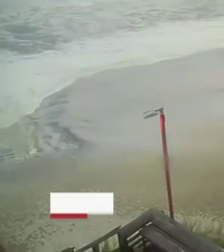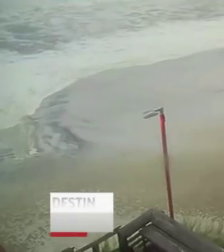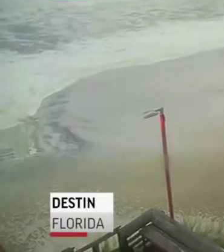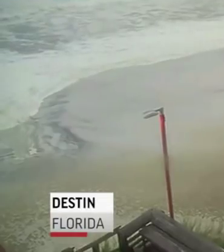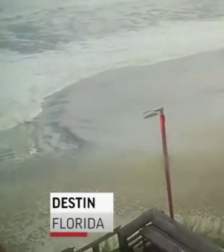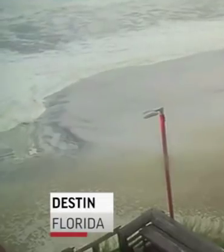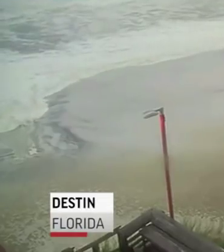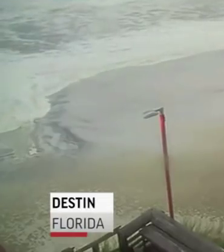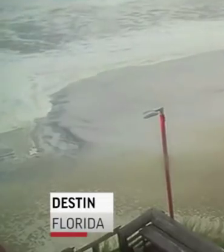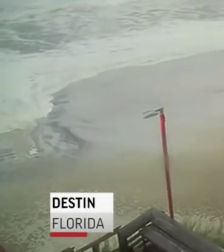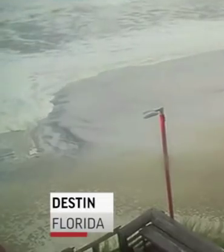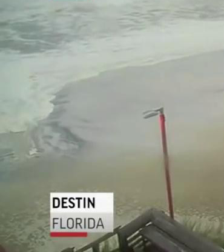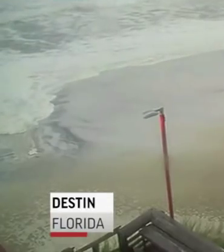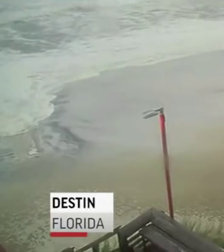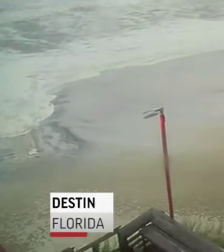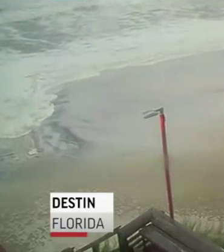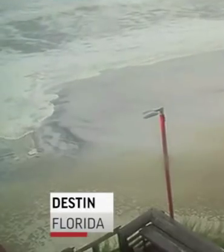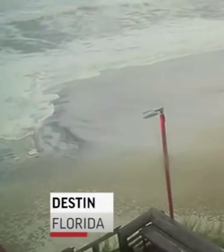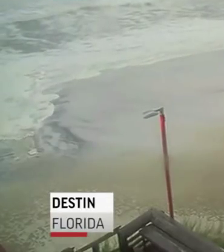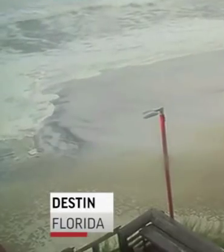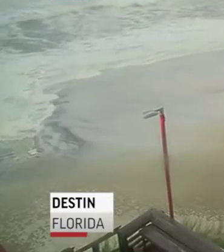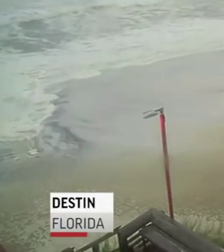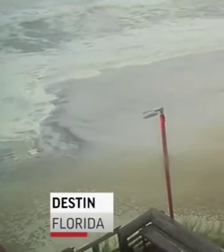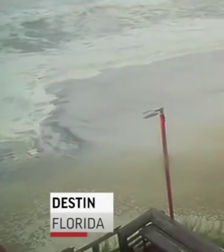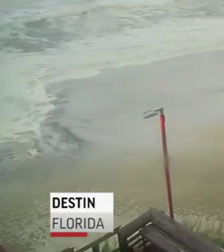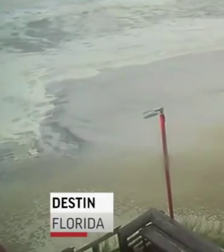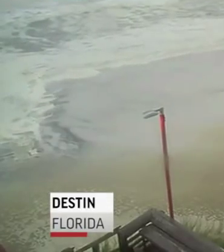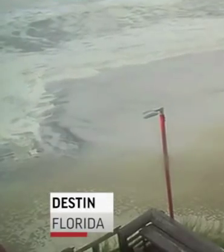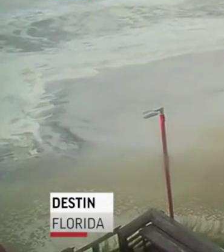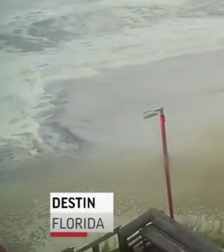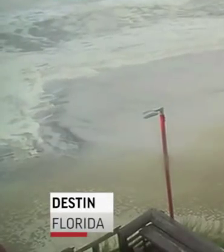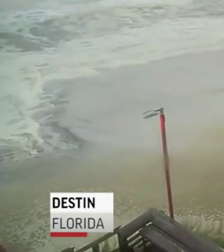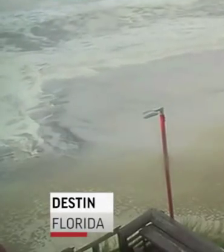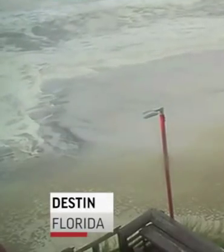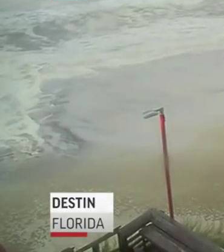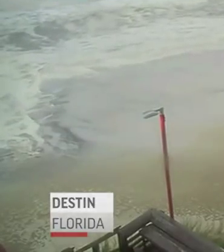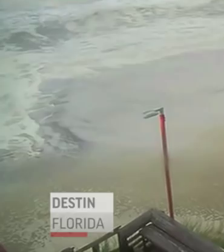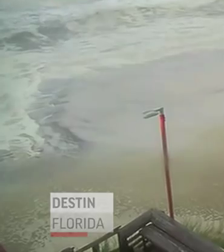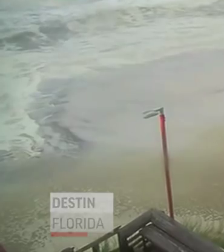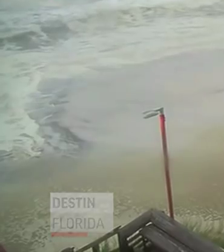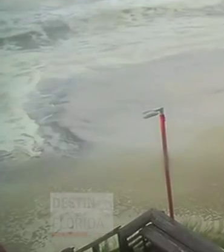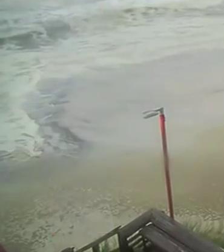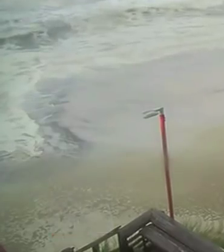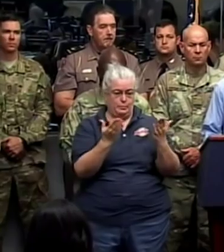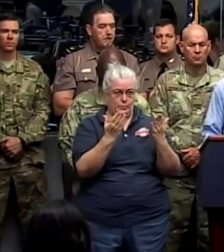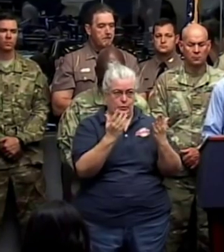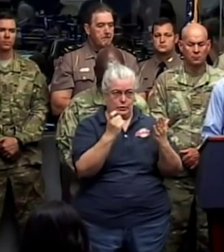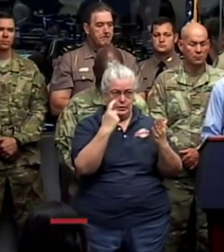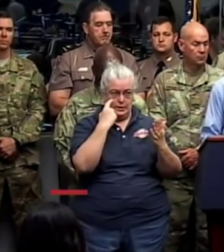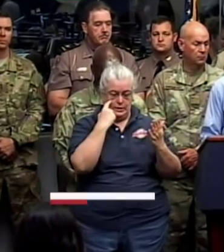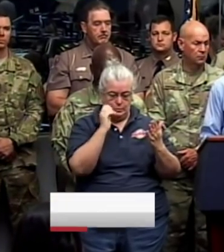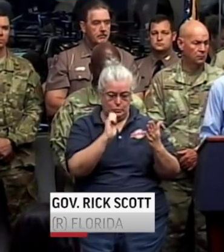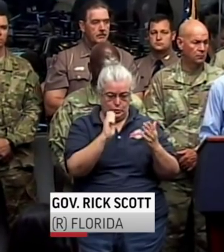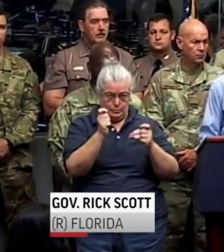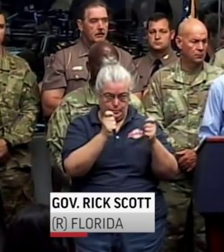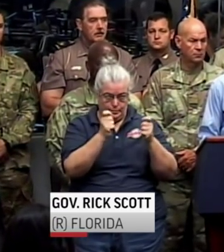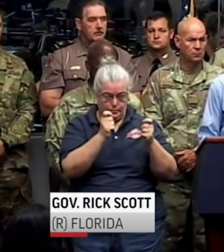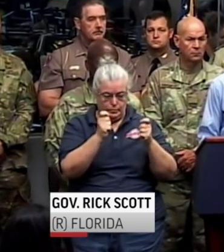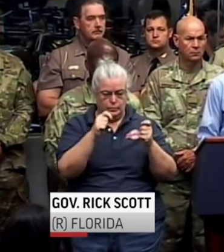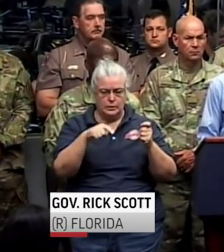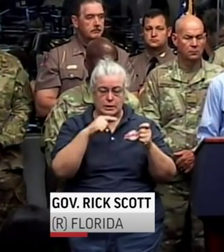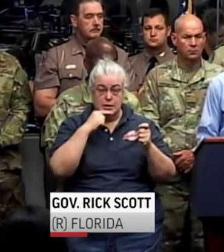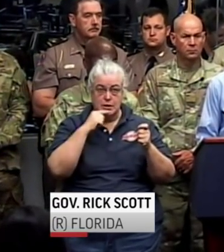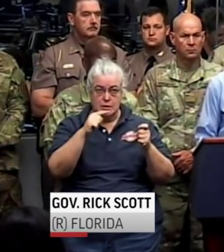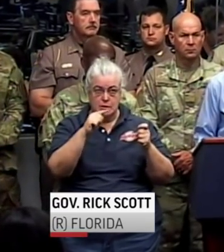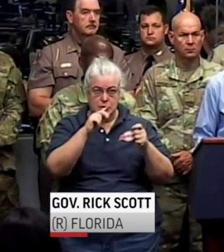I just received a briefing on dangerous Category 4, Hurricane Michael, for emergency management here in Tallahassee. Hurricane Michael is a deadly